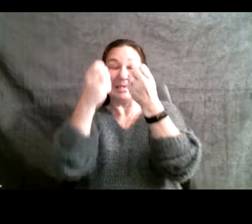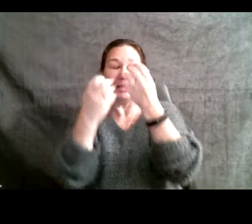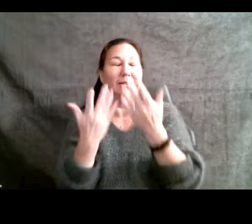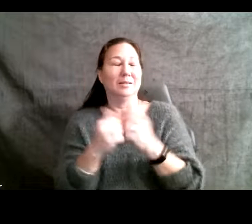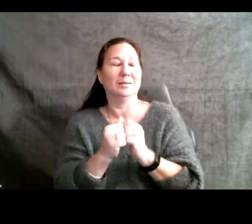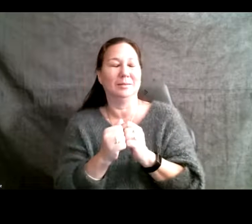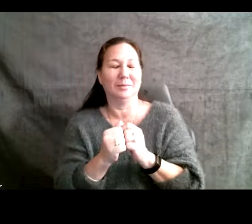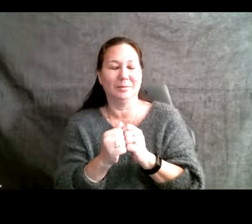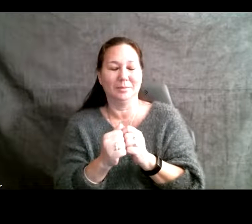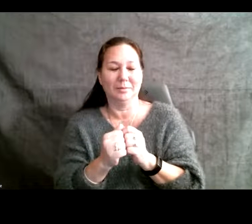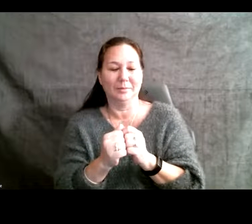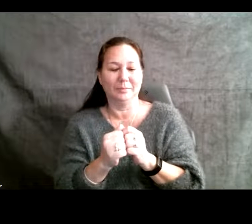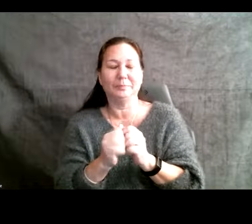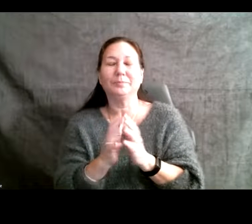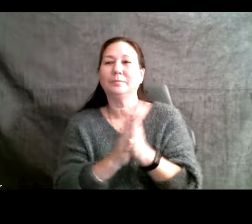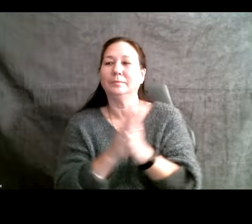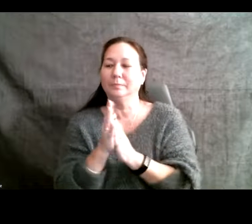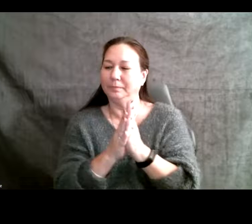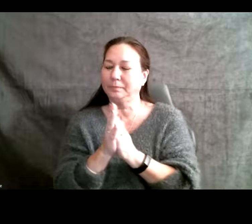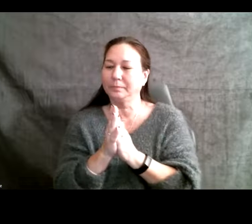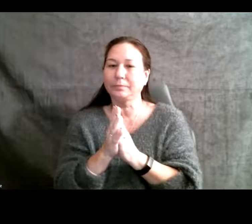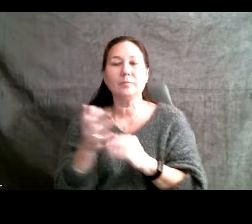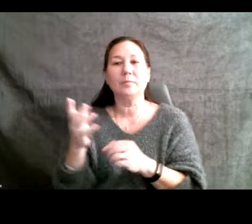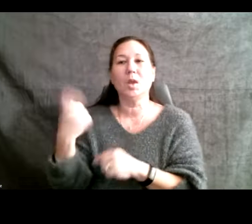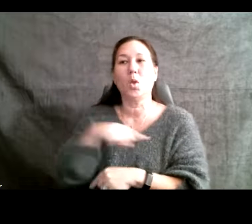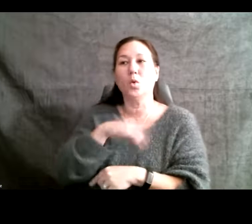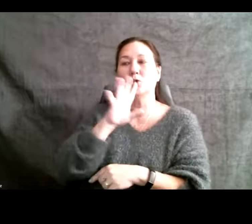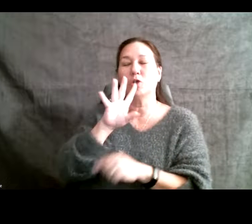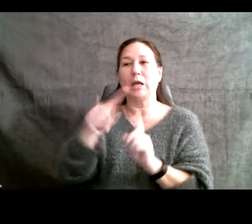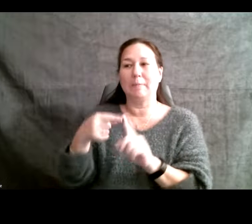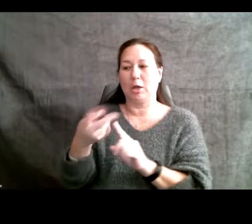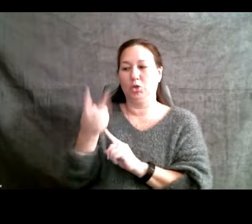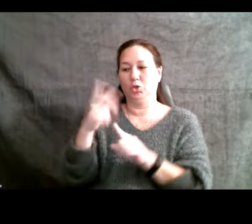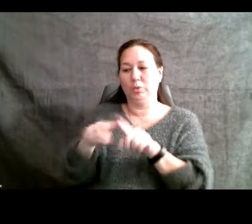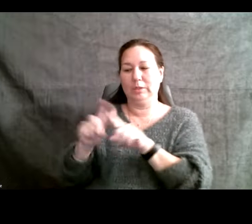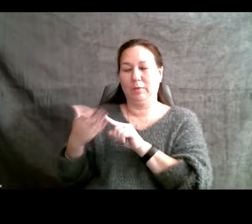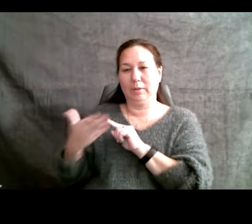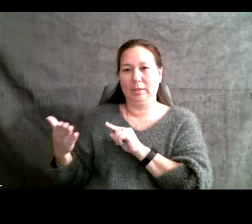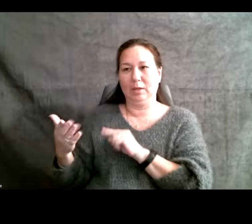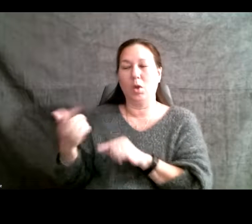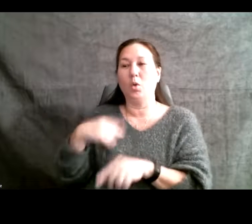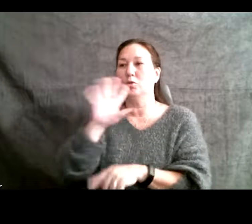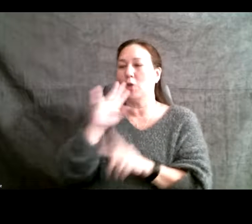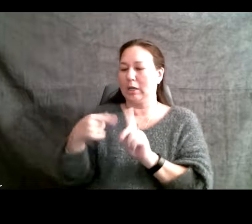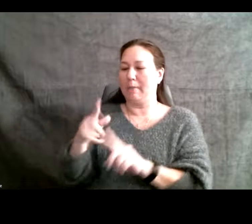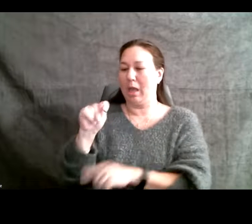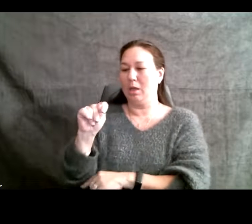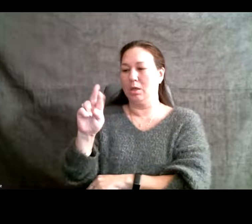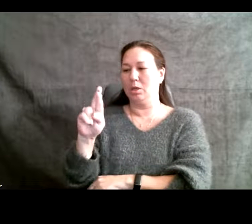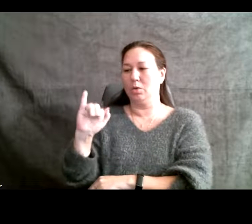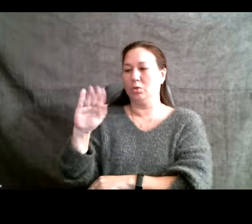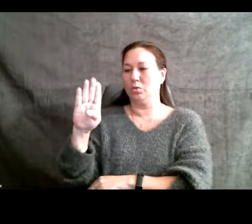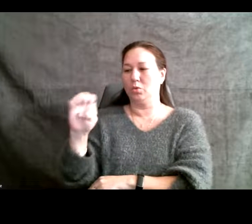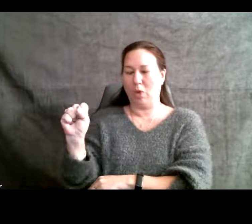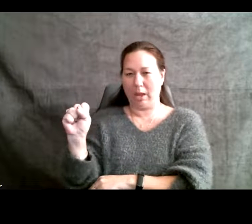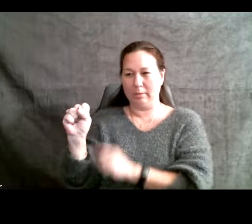Well, I think we're talking about two things. Like Melissa said, tribes, or some tribes have a unique and